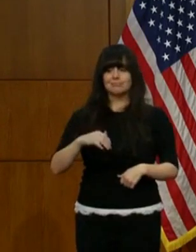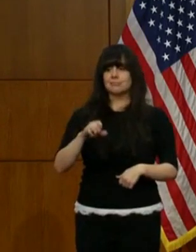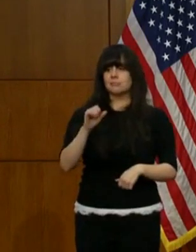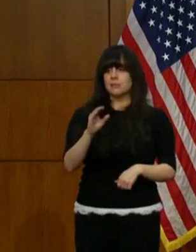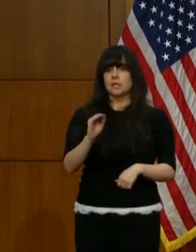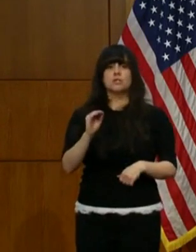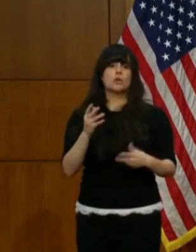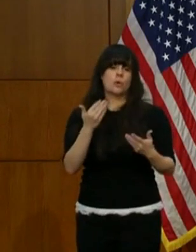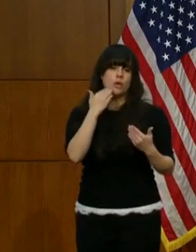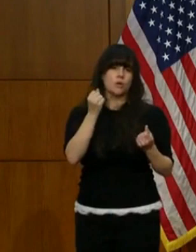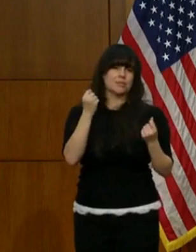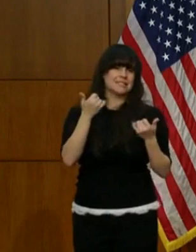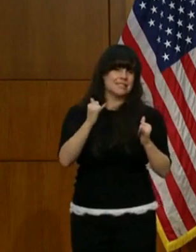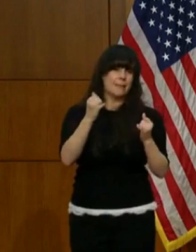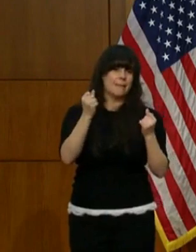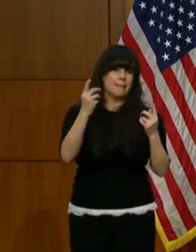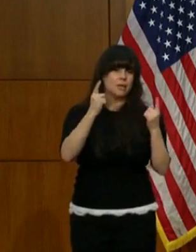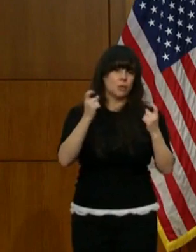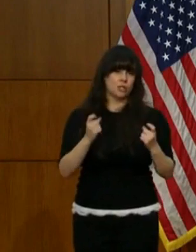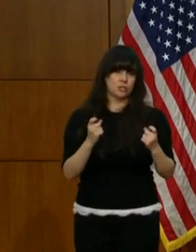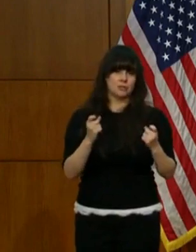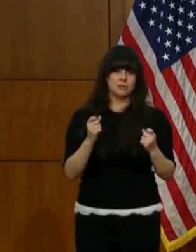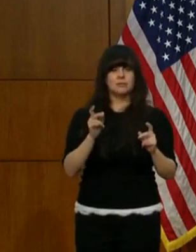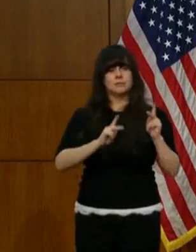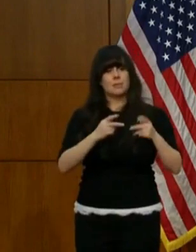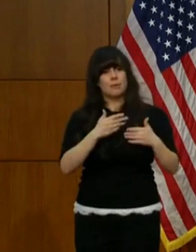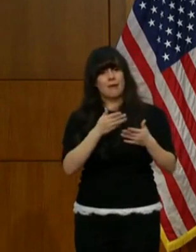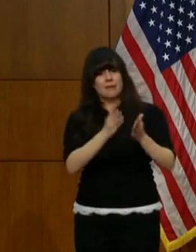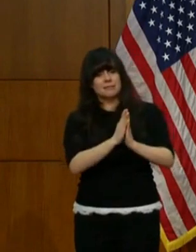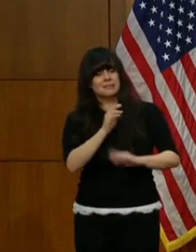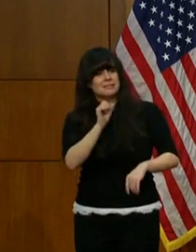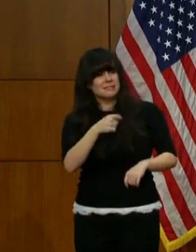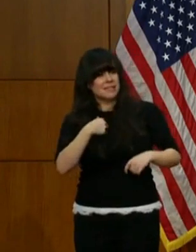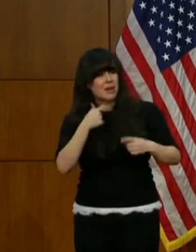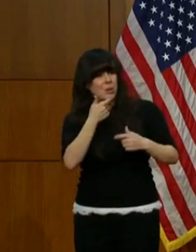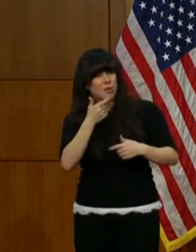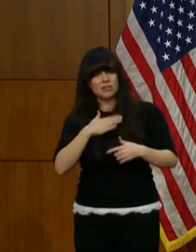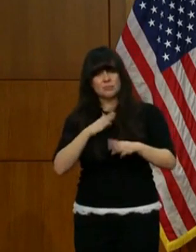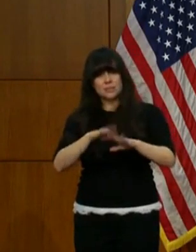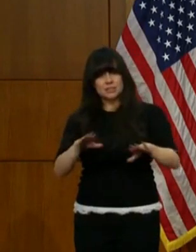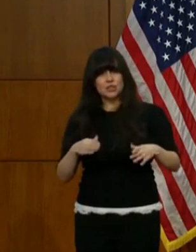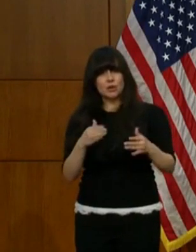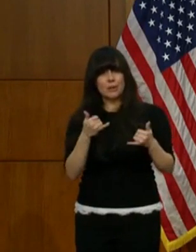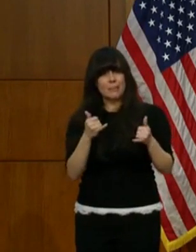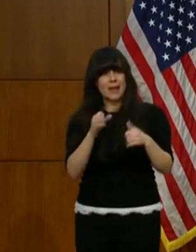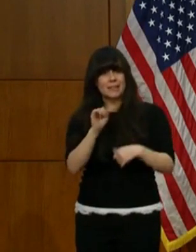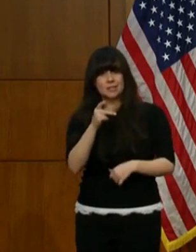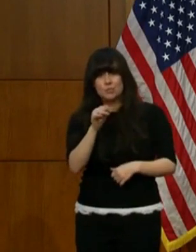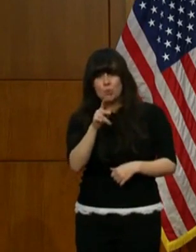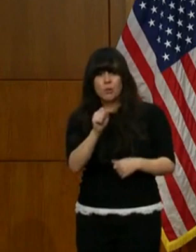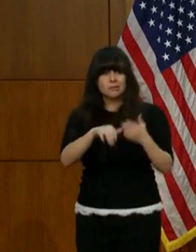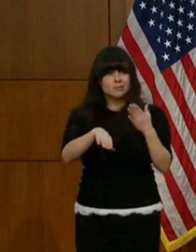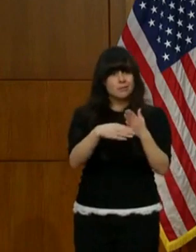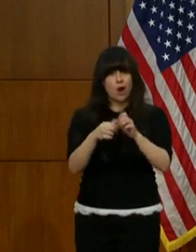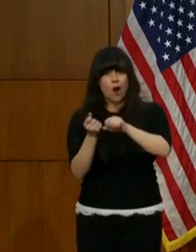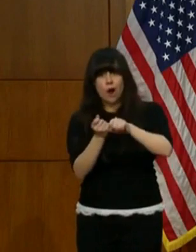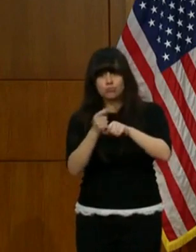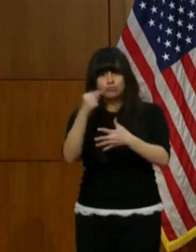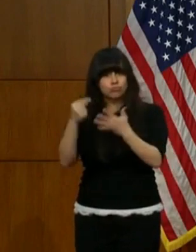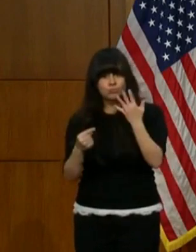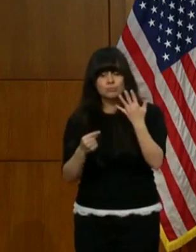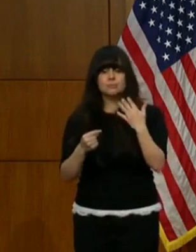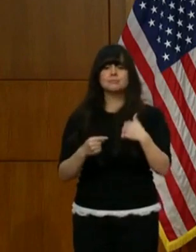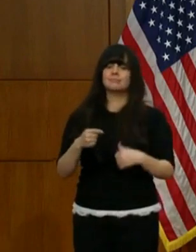play sports? I hear that every day. Yes, they will soon. Next week, sports start